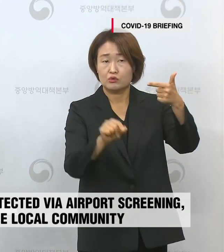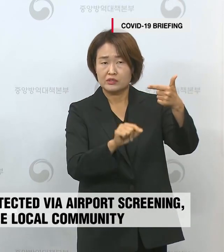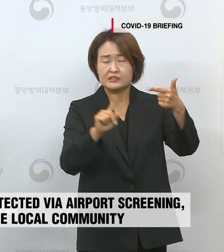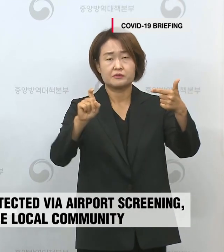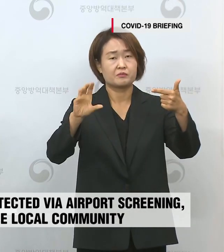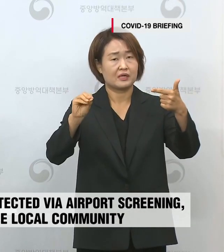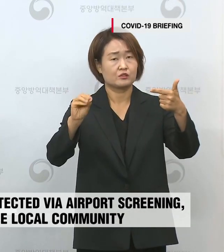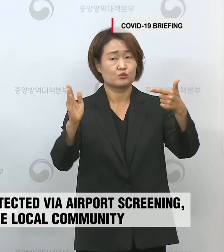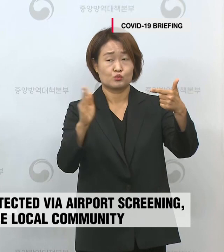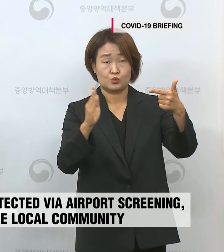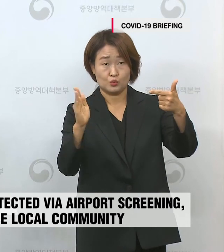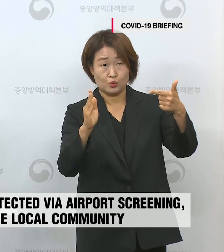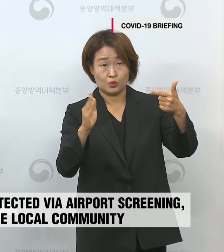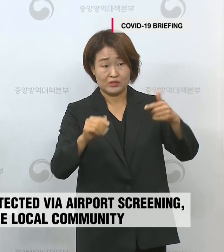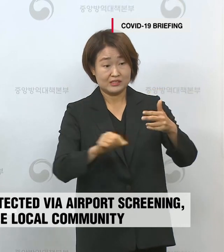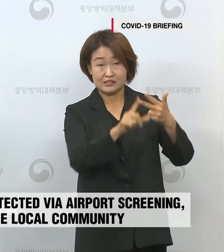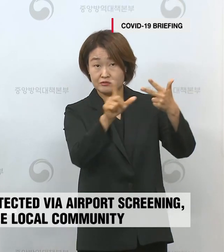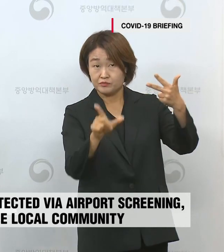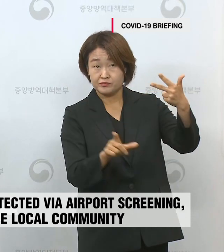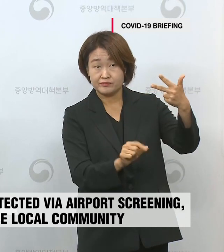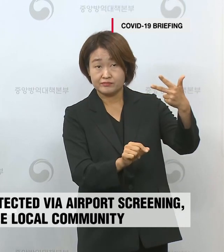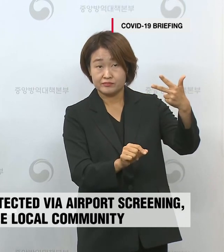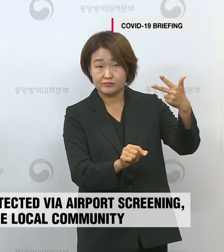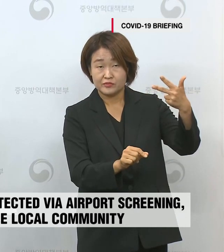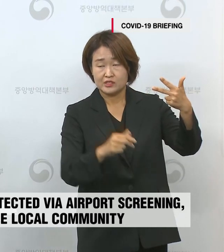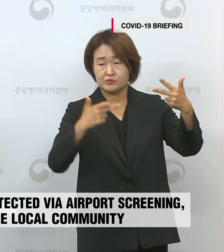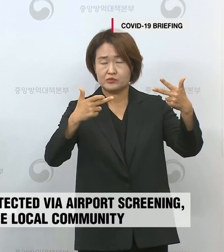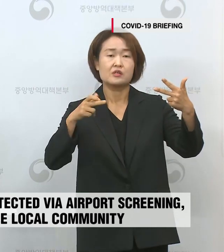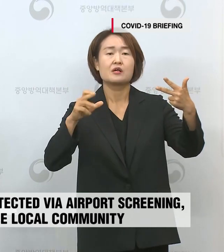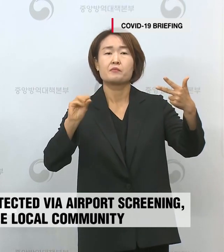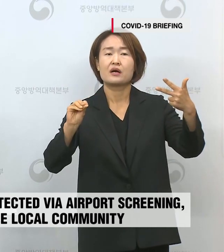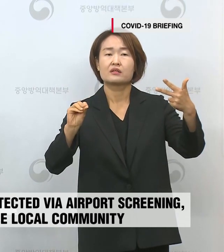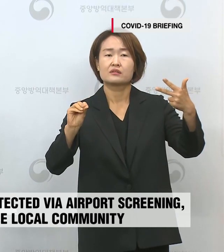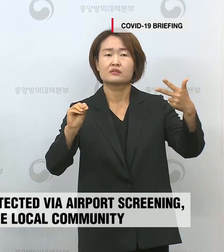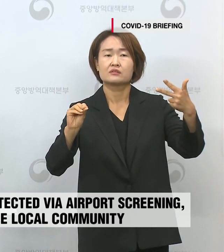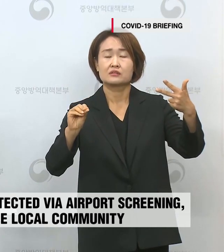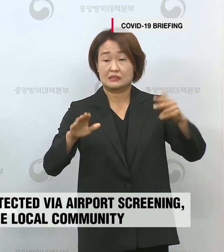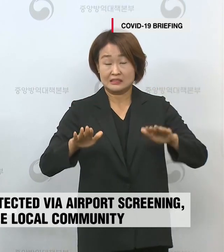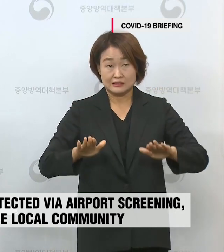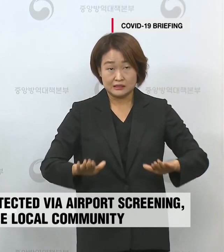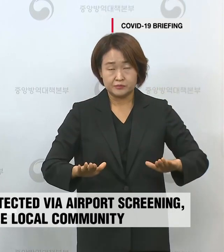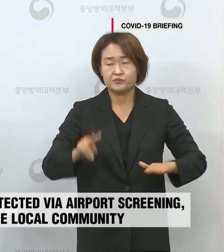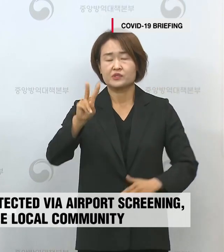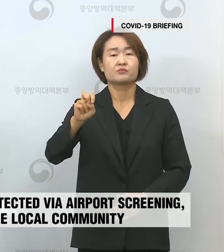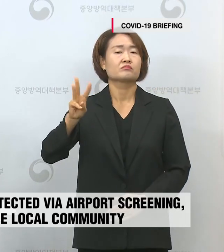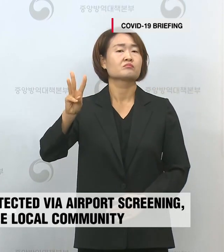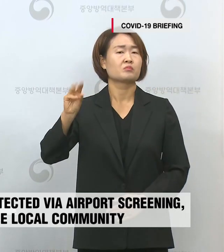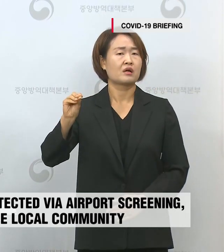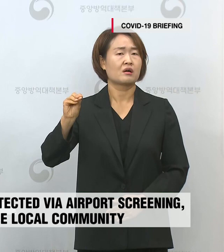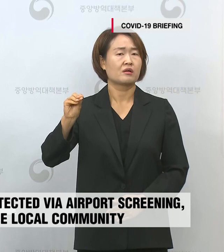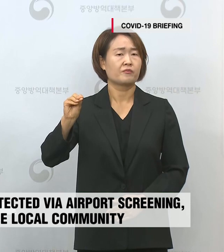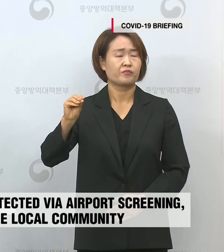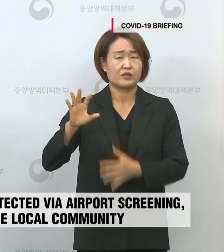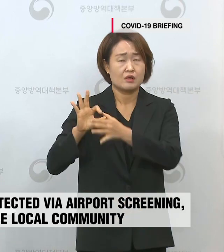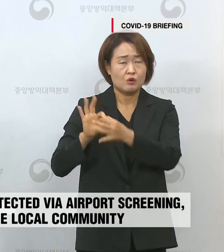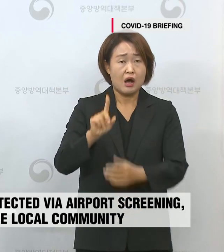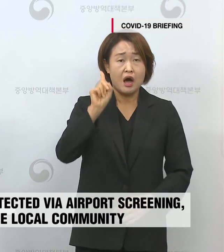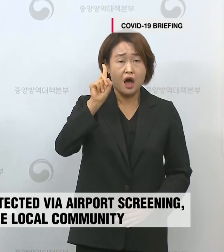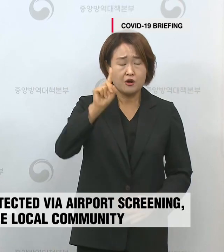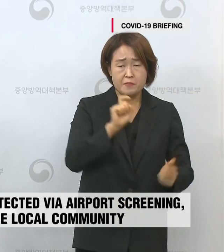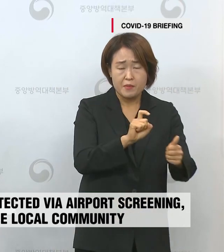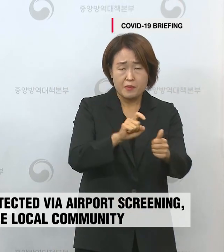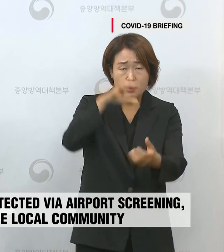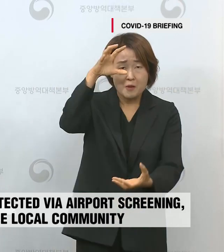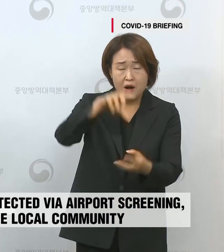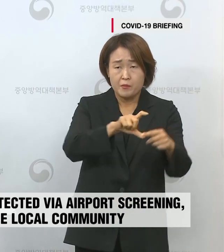has also increased significantly starting from May and June, and in July we also